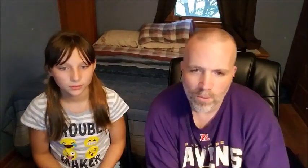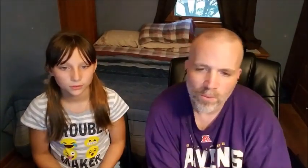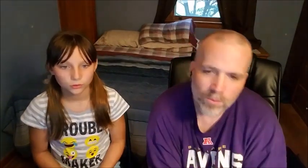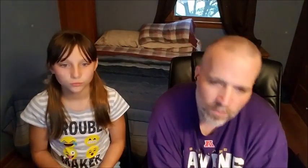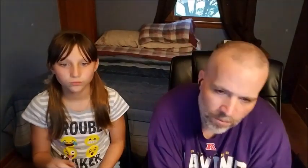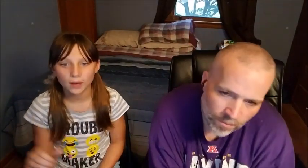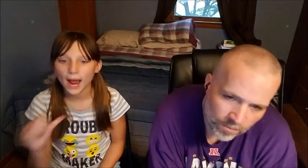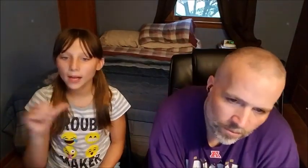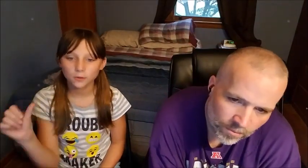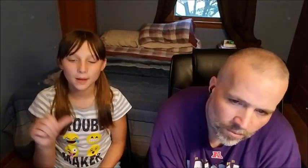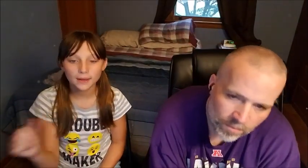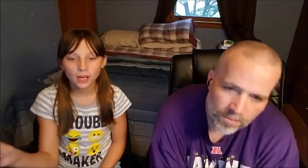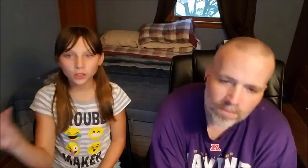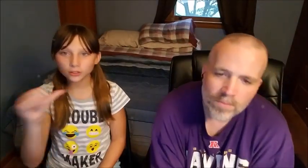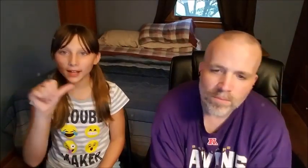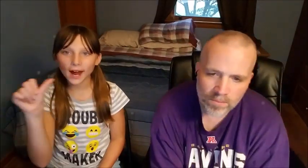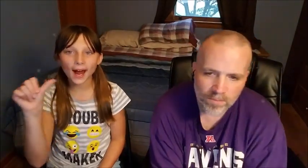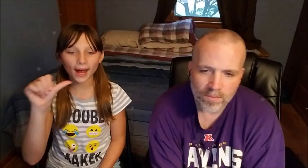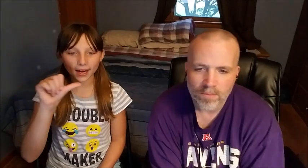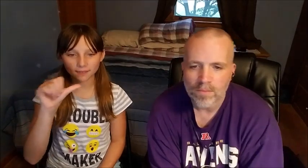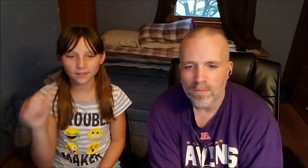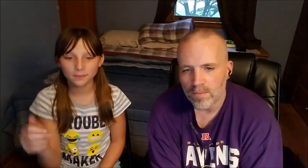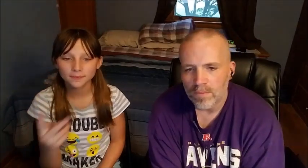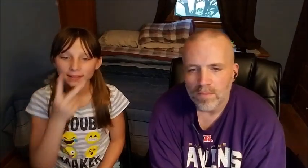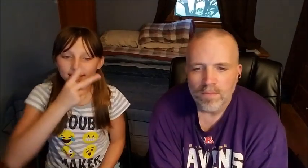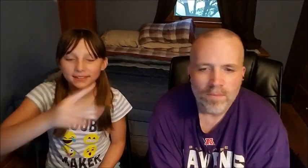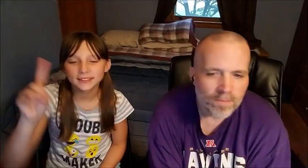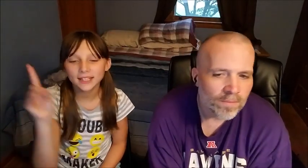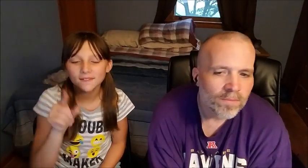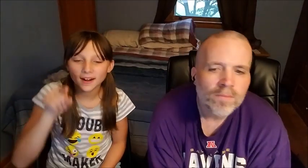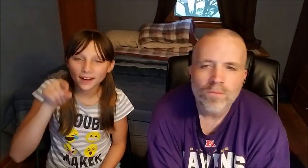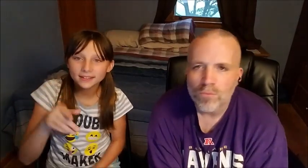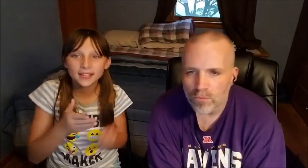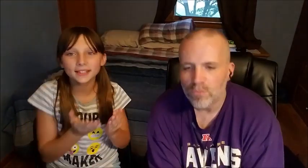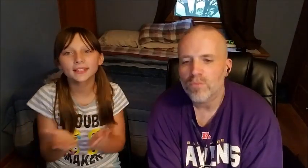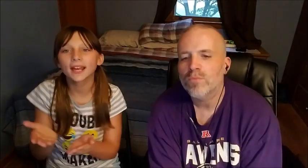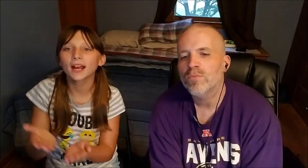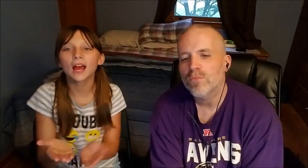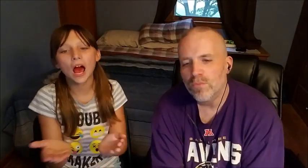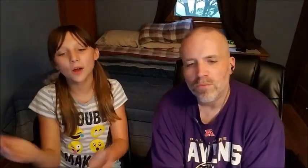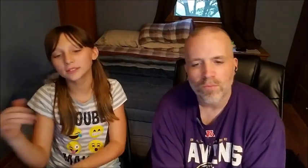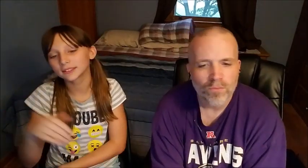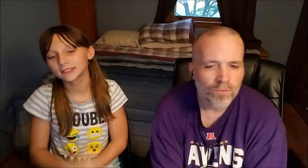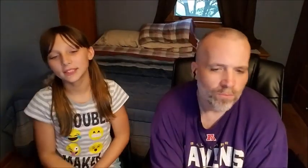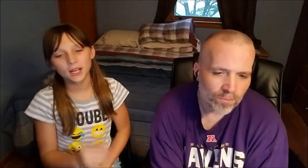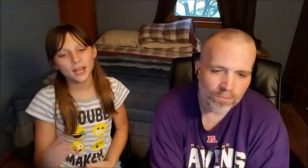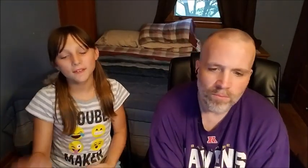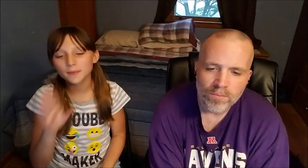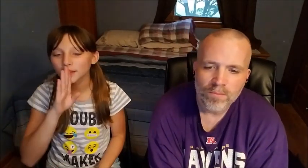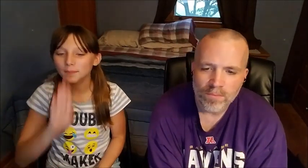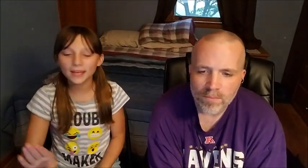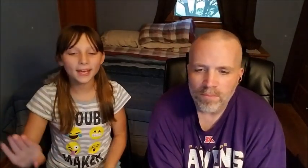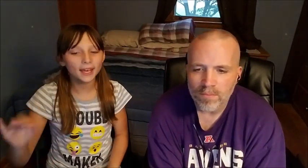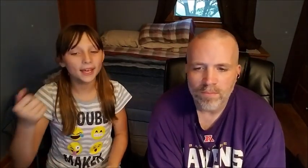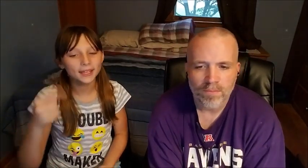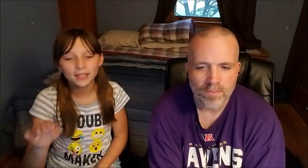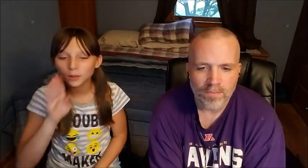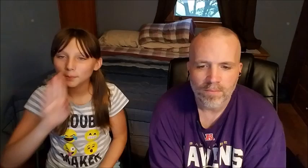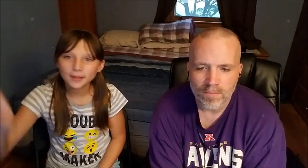won't you ride with me, ride with me See where this thing goes If it's meant to be, it'll